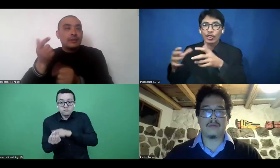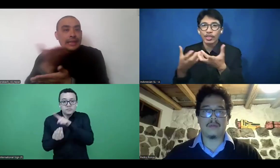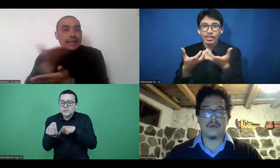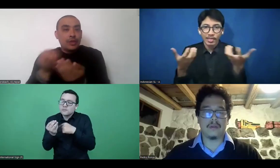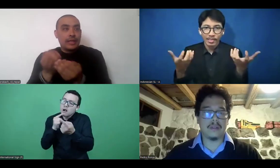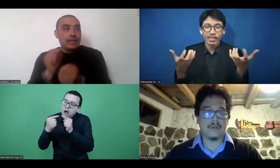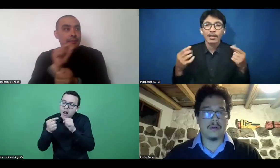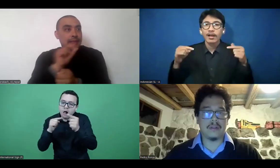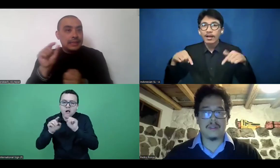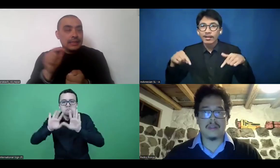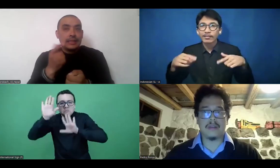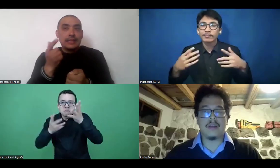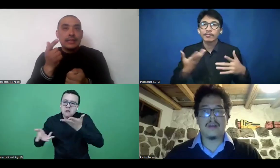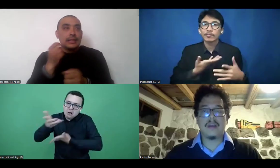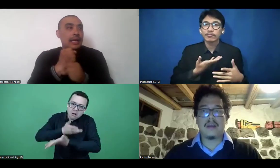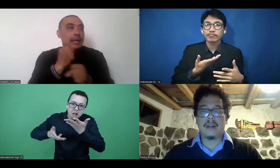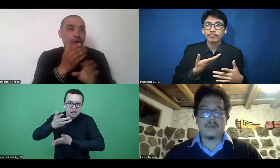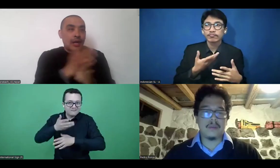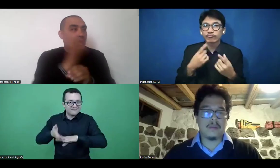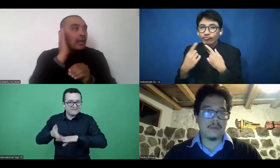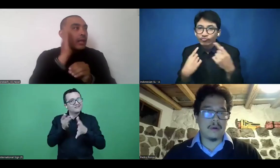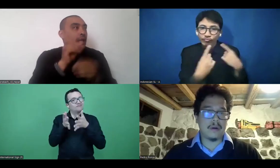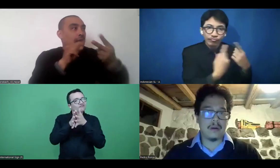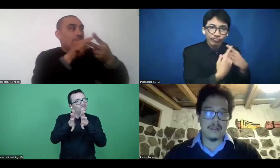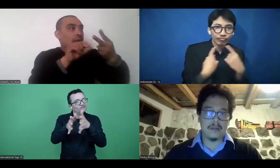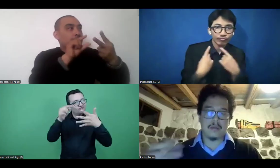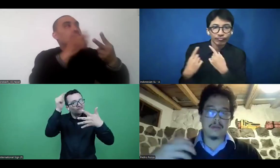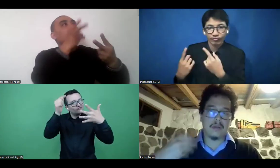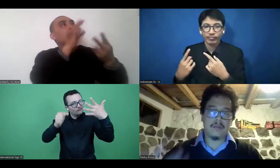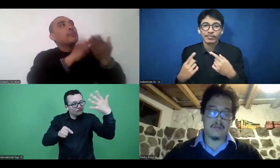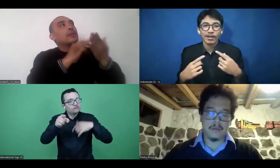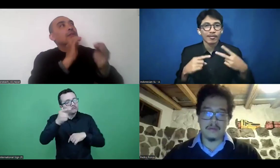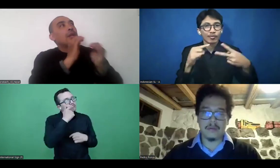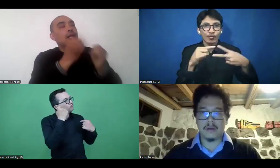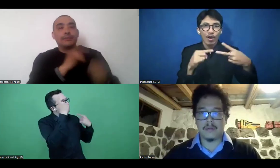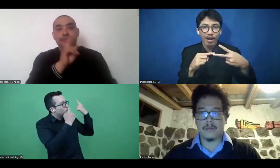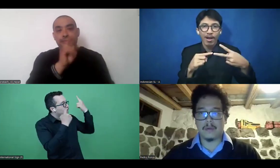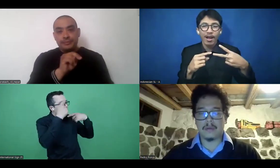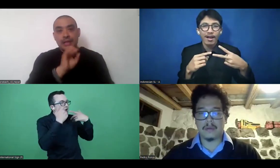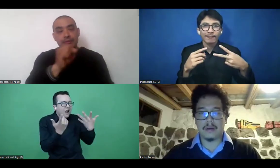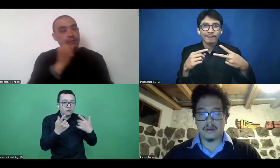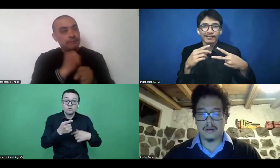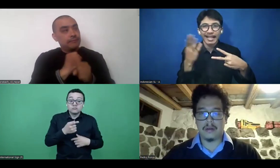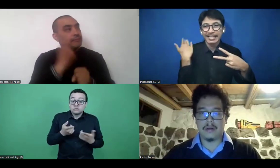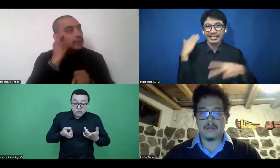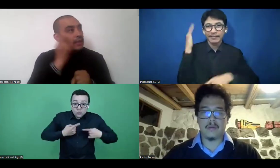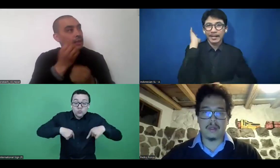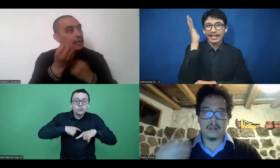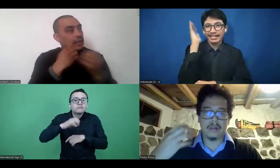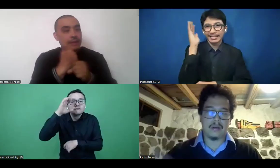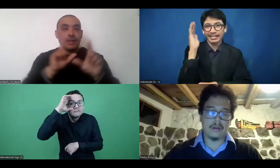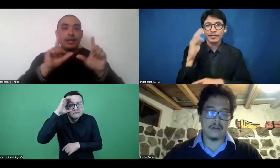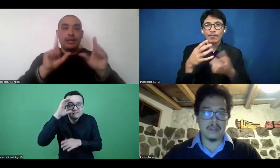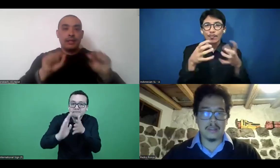two products that were just presented. And the most important part here is we want to hear from you. We want to hear